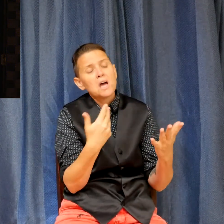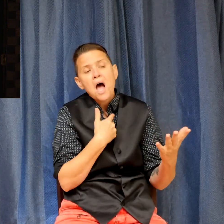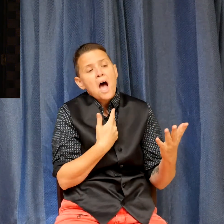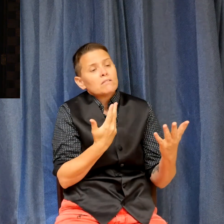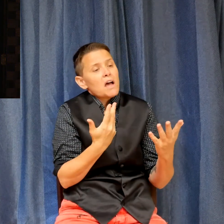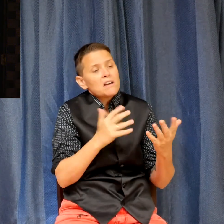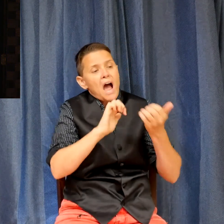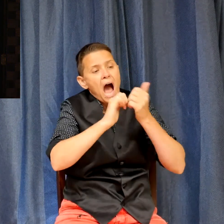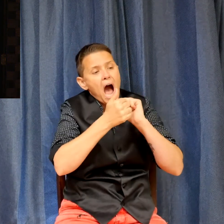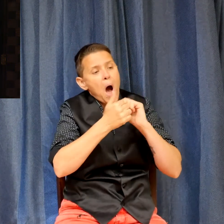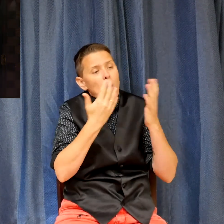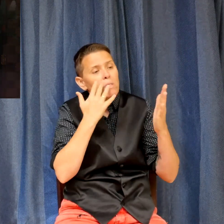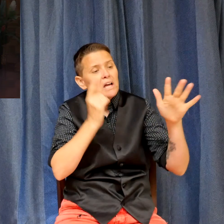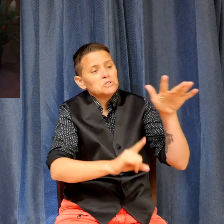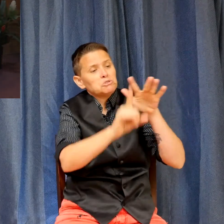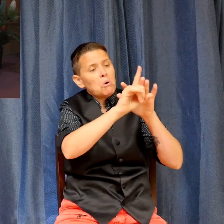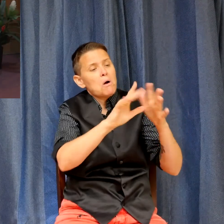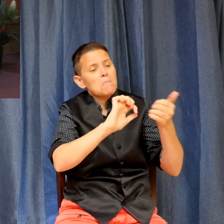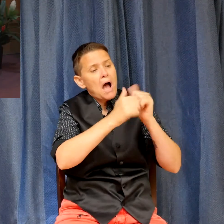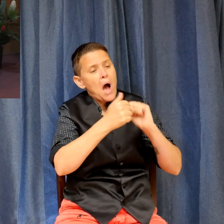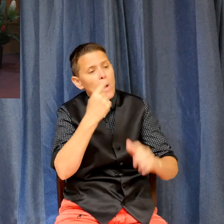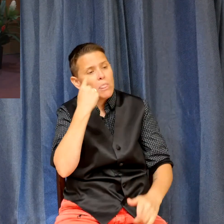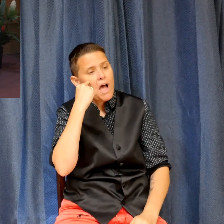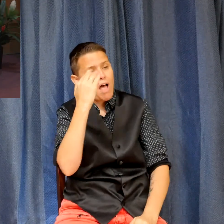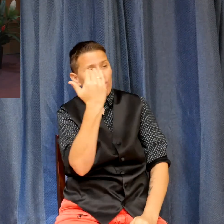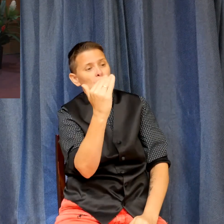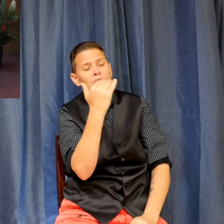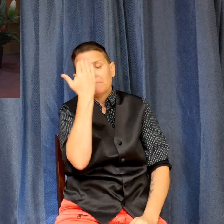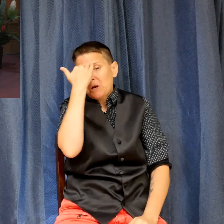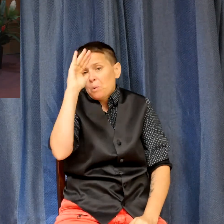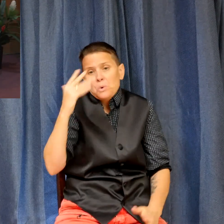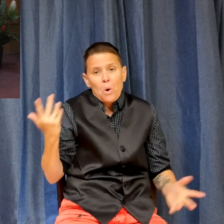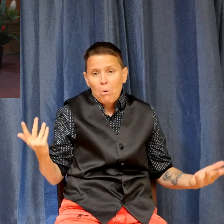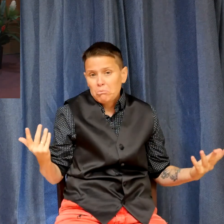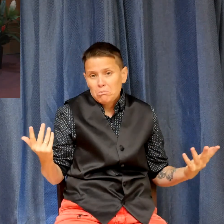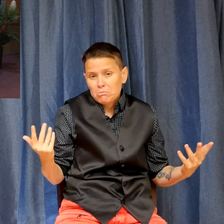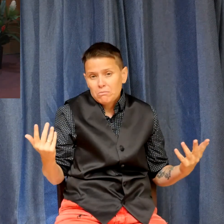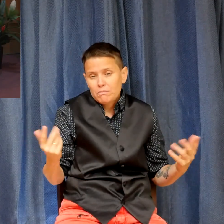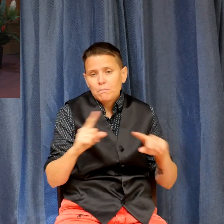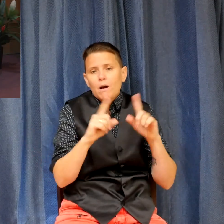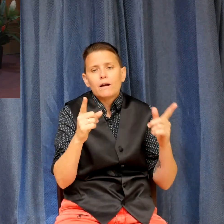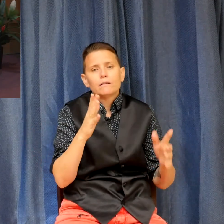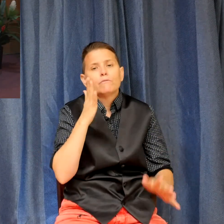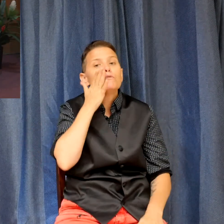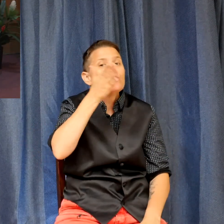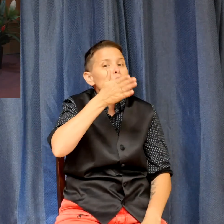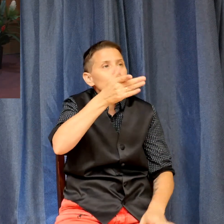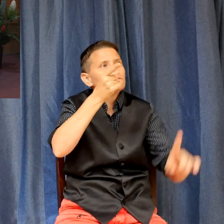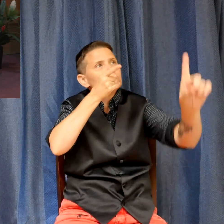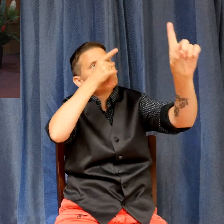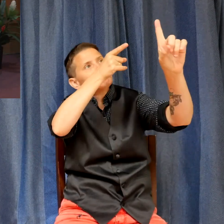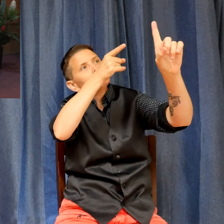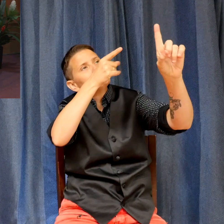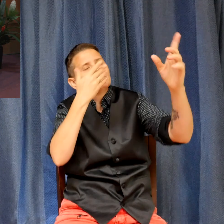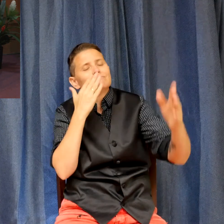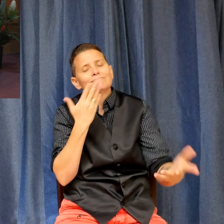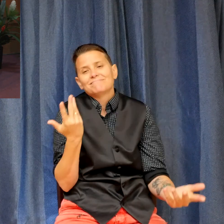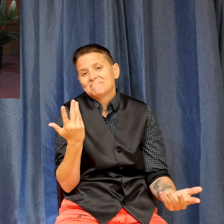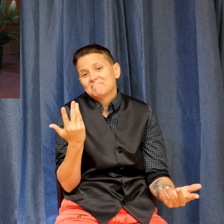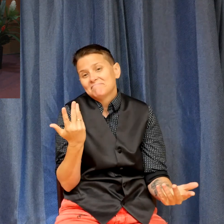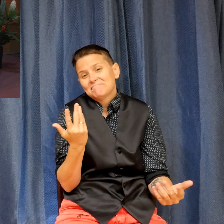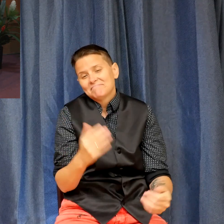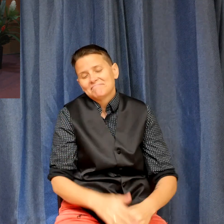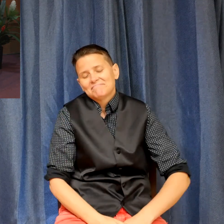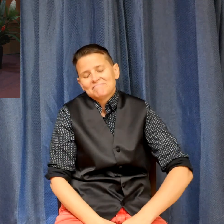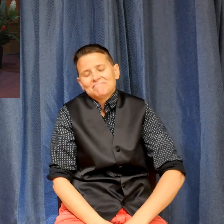going to show up, We're but excited I'll about let it. you know. Okay, So that's sounds what's good. coming. Future attractions. That's There in you your go.